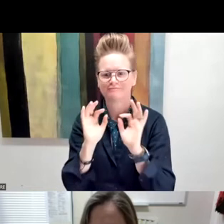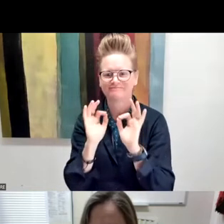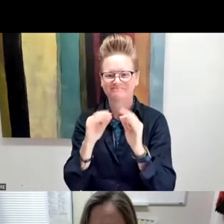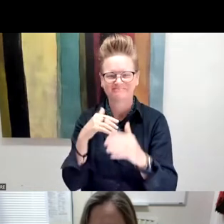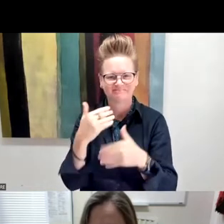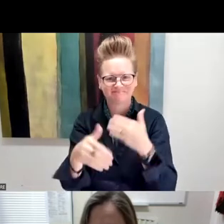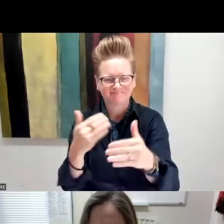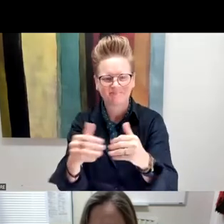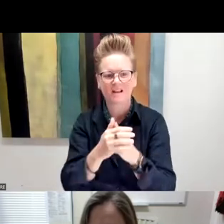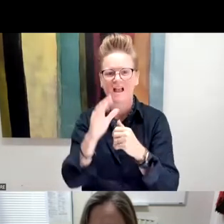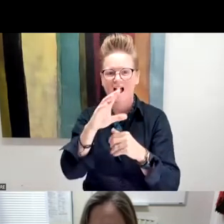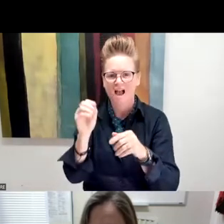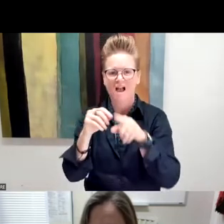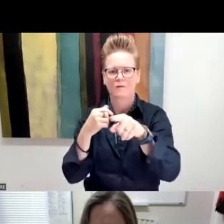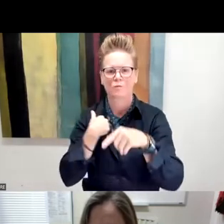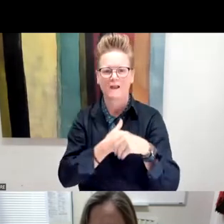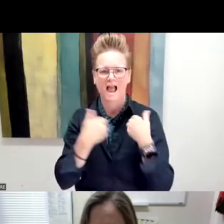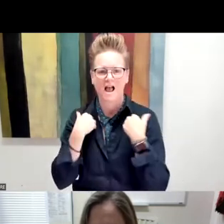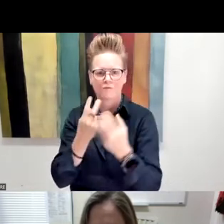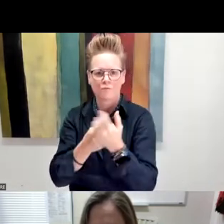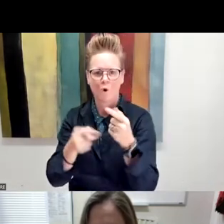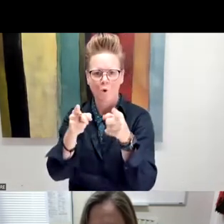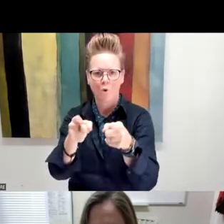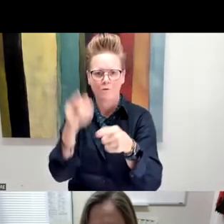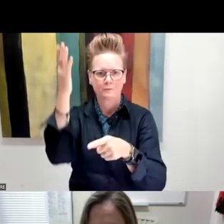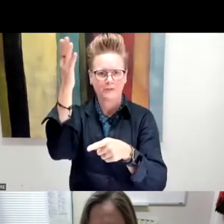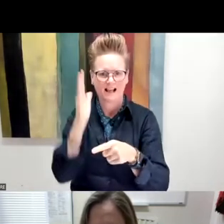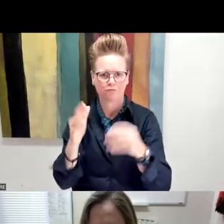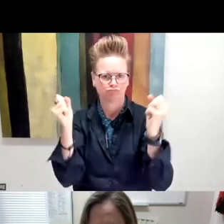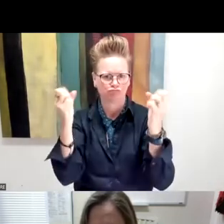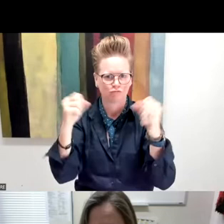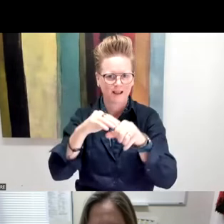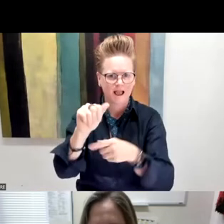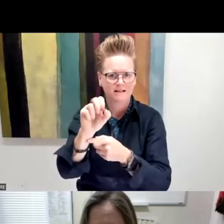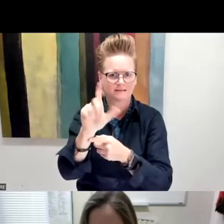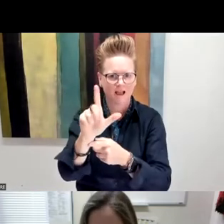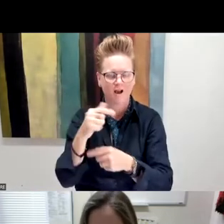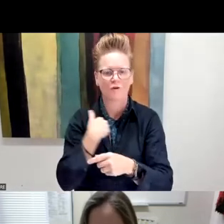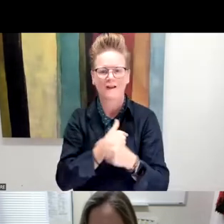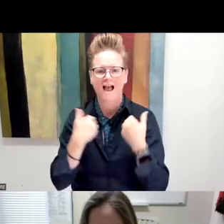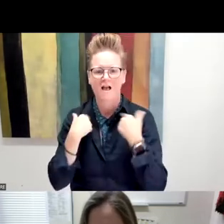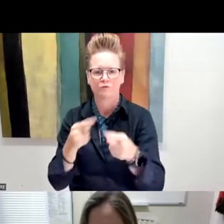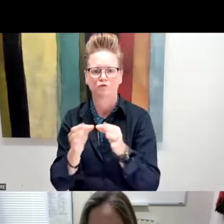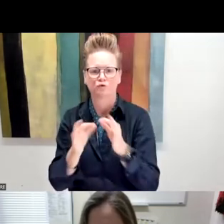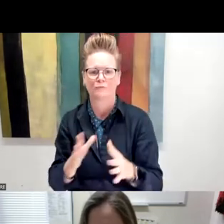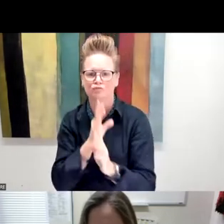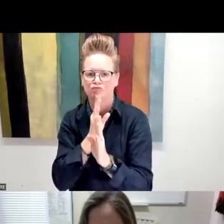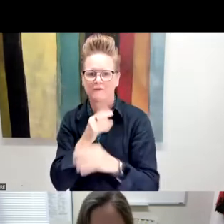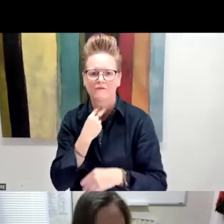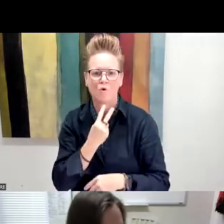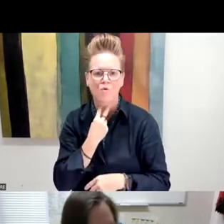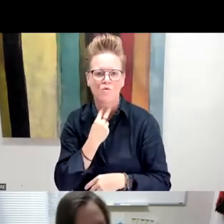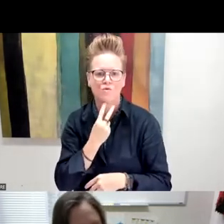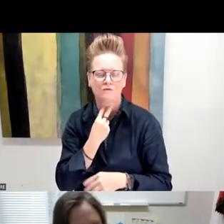is set at a pace that we can access this in both languages. We have a presenter that will be signing in ASL. We